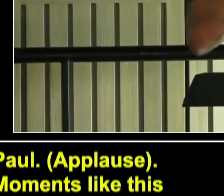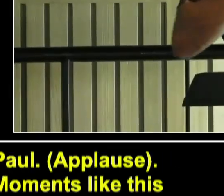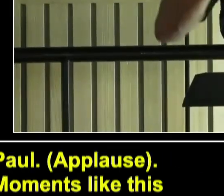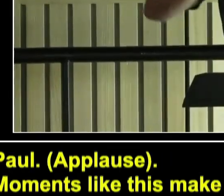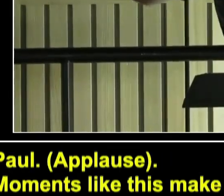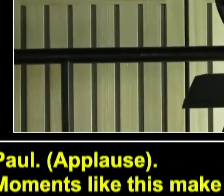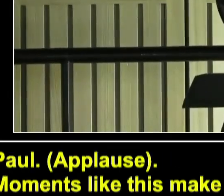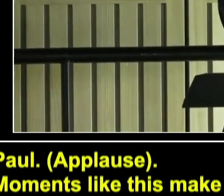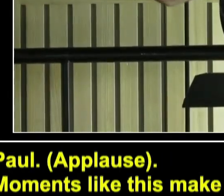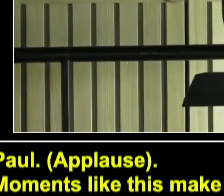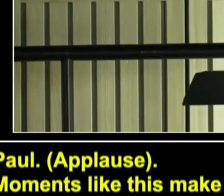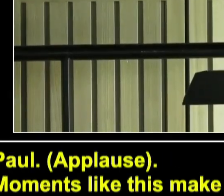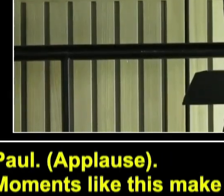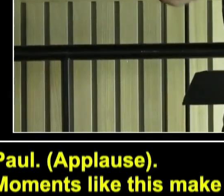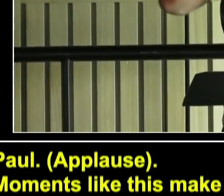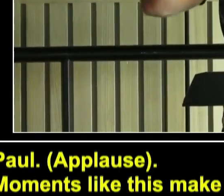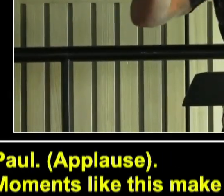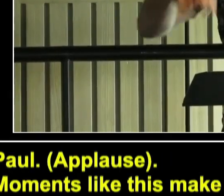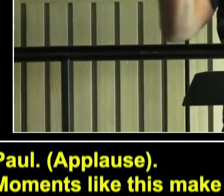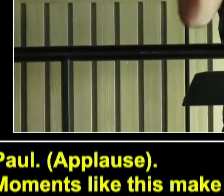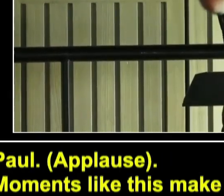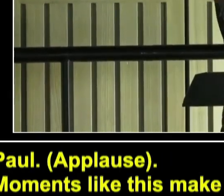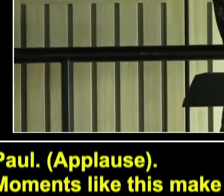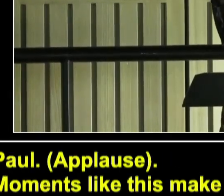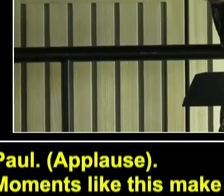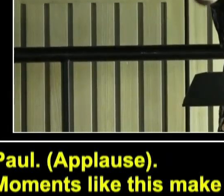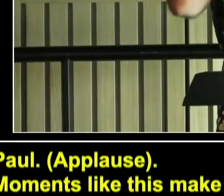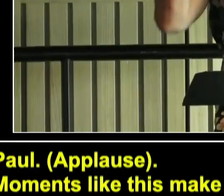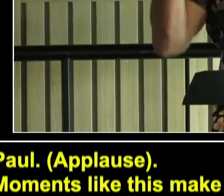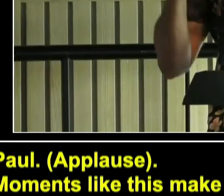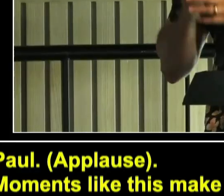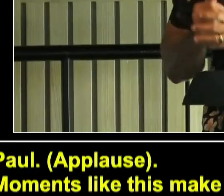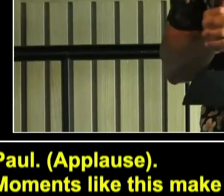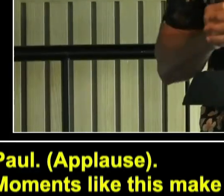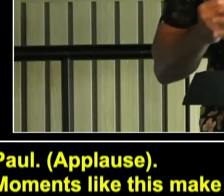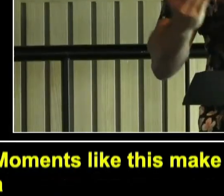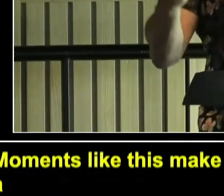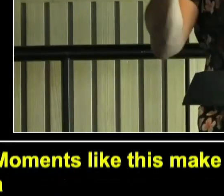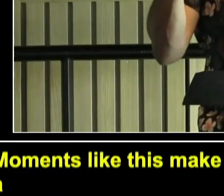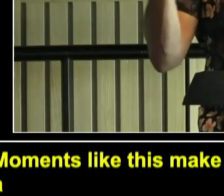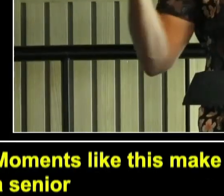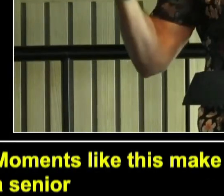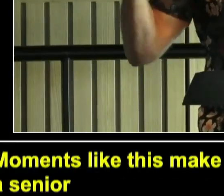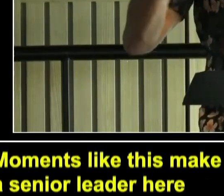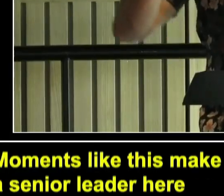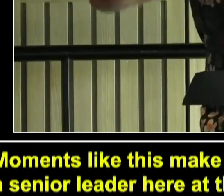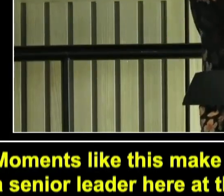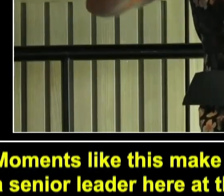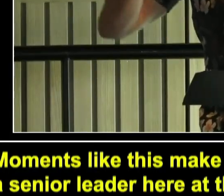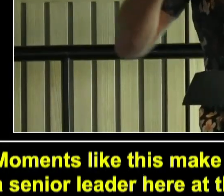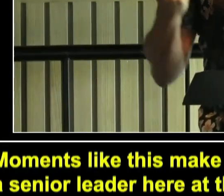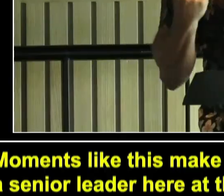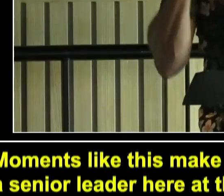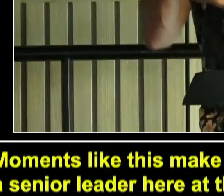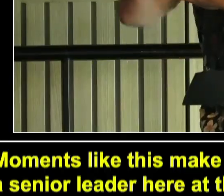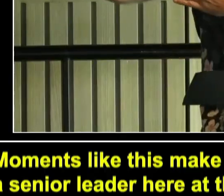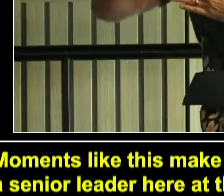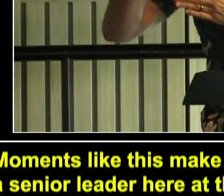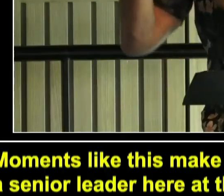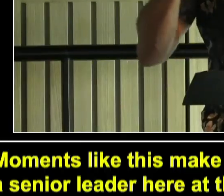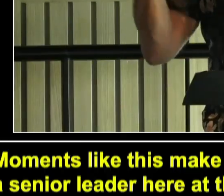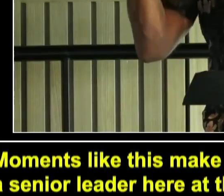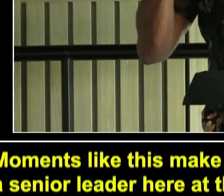proud to be here and working as a senior leader here at the Sydney Opera House. and welcoming,